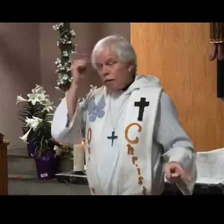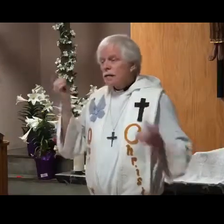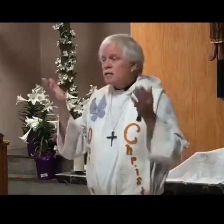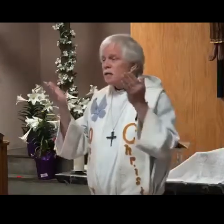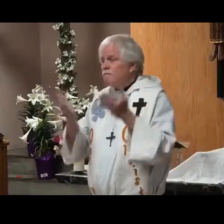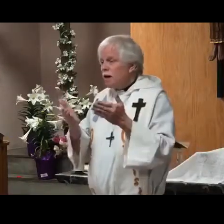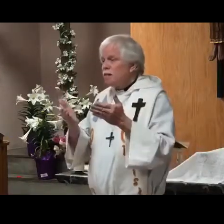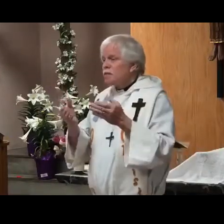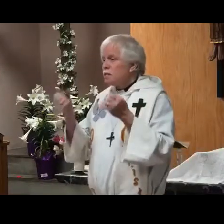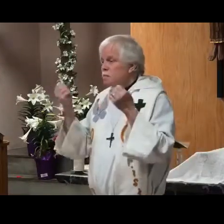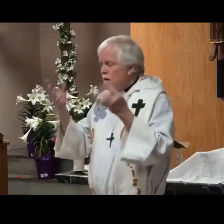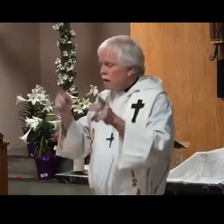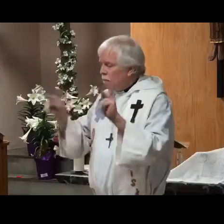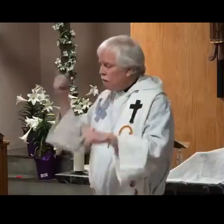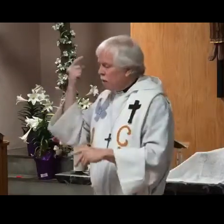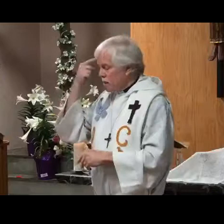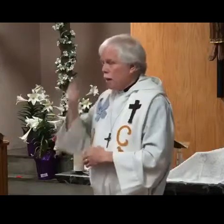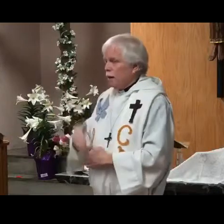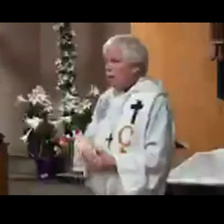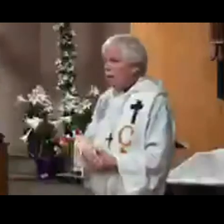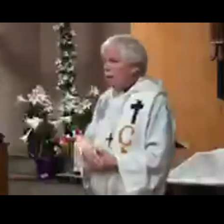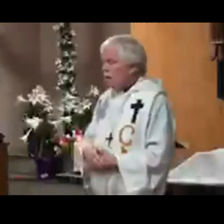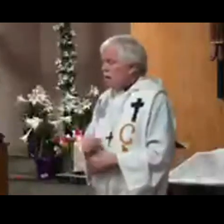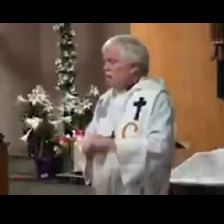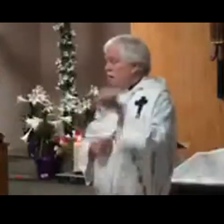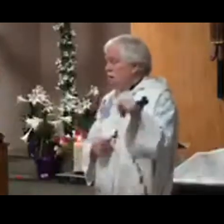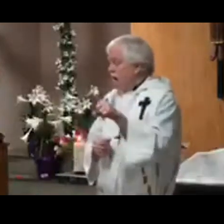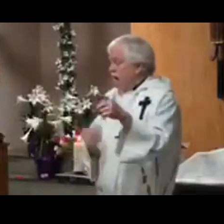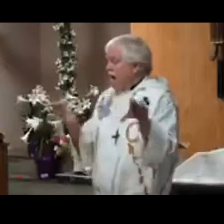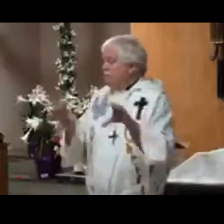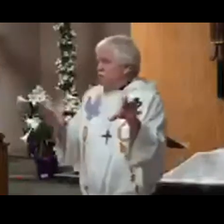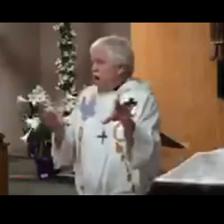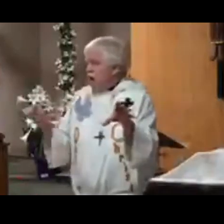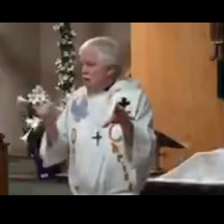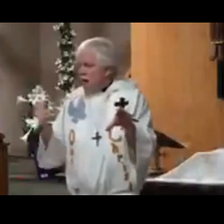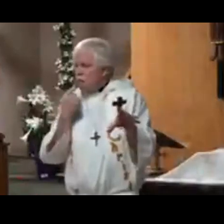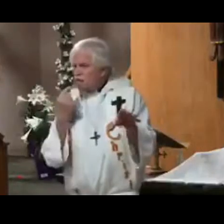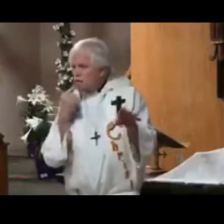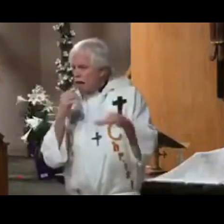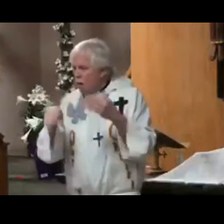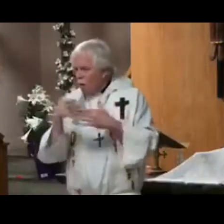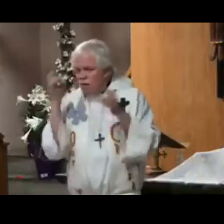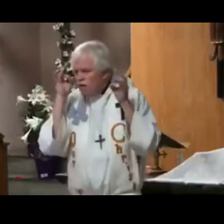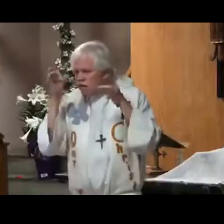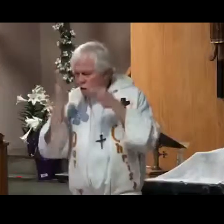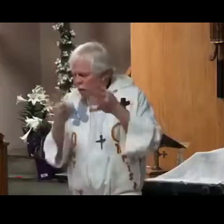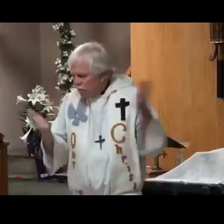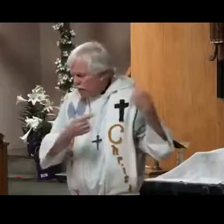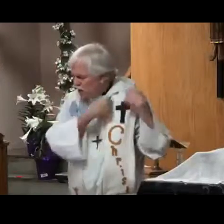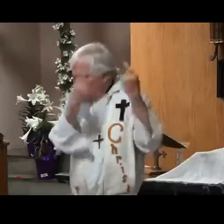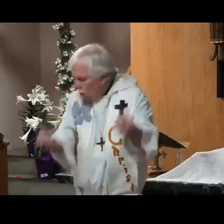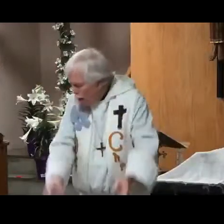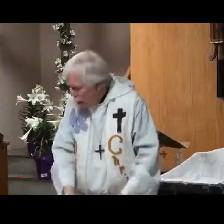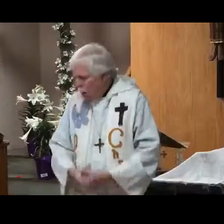The devil has convinced many people to think that they have done, like we said, all of these